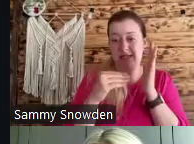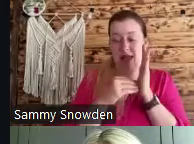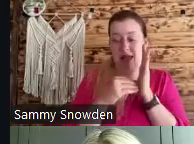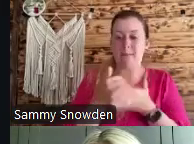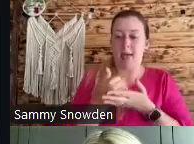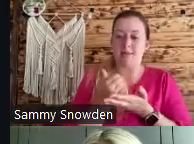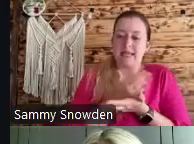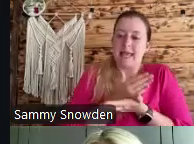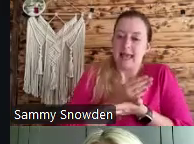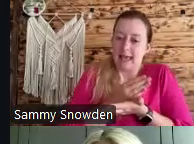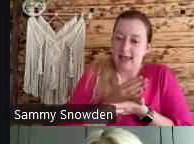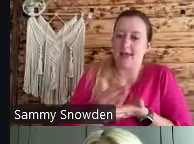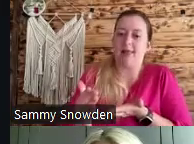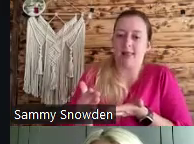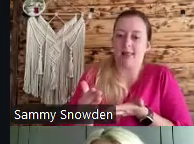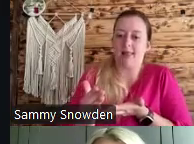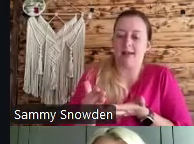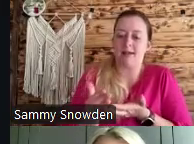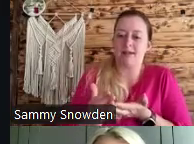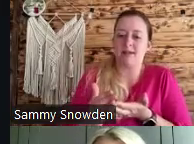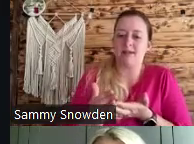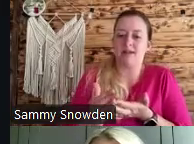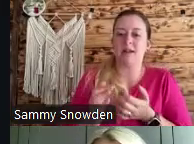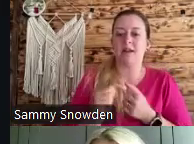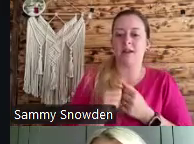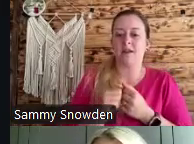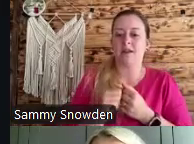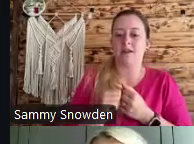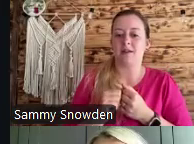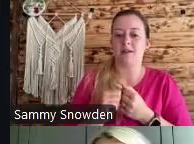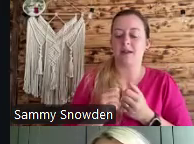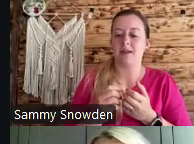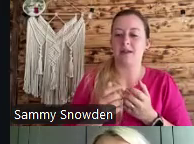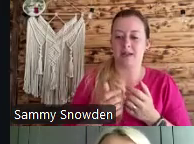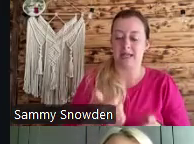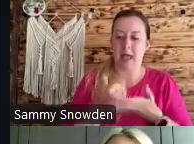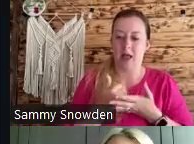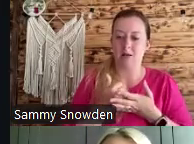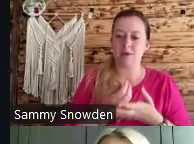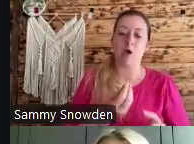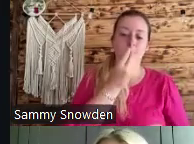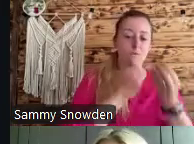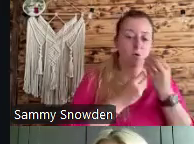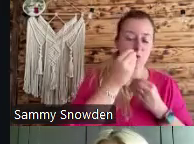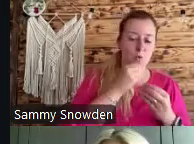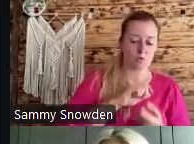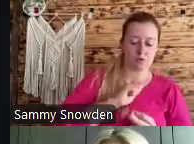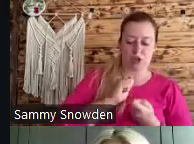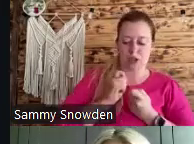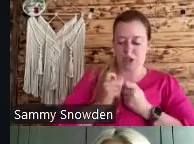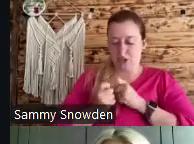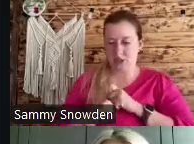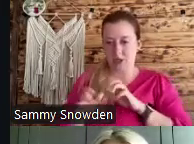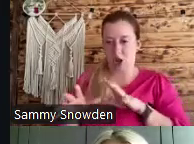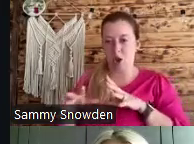reserves, and really help to convert the food and nutrients better absorption of nutrients